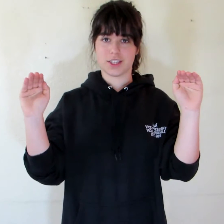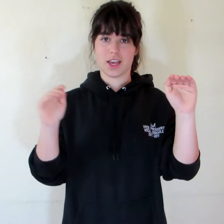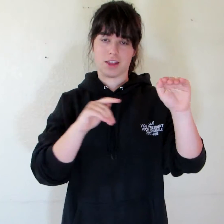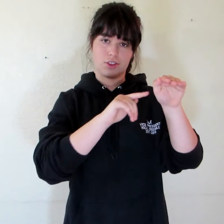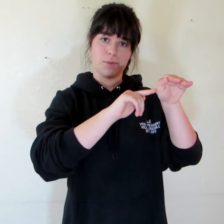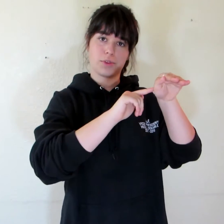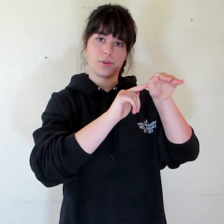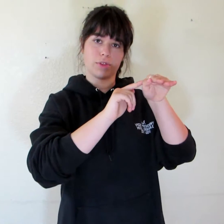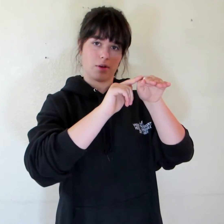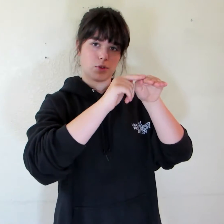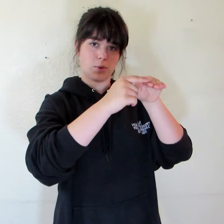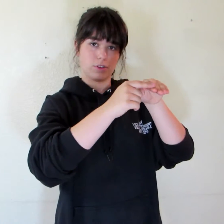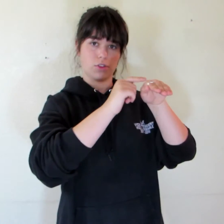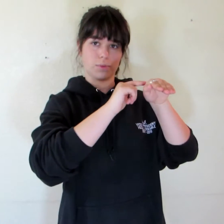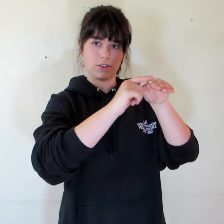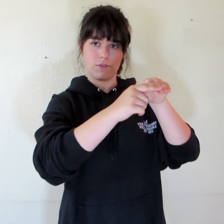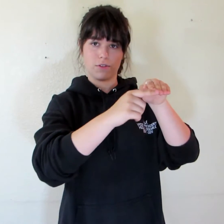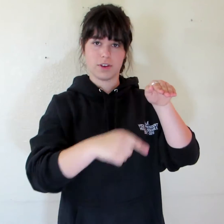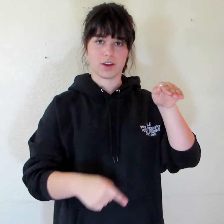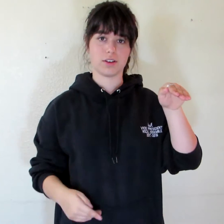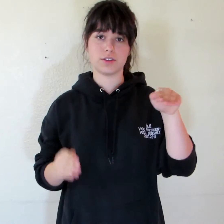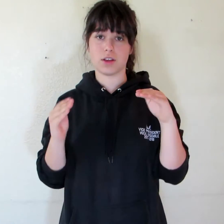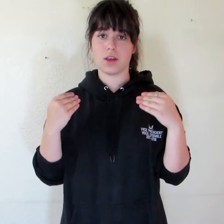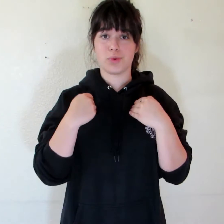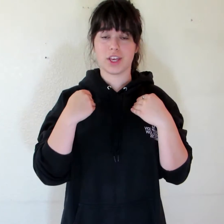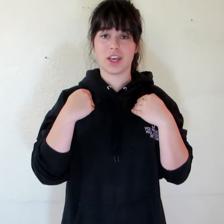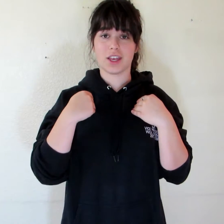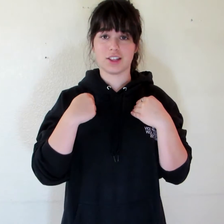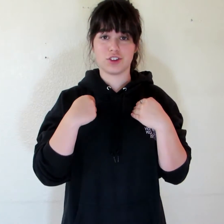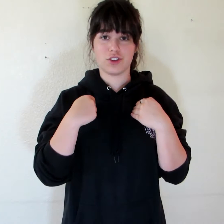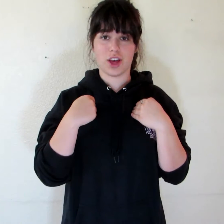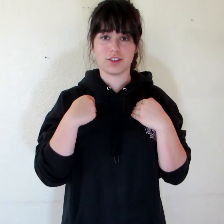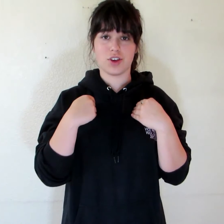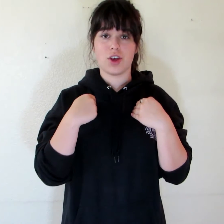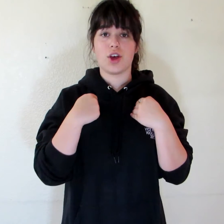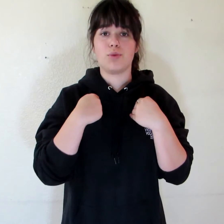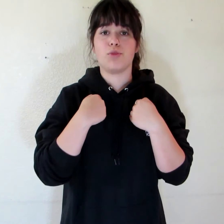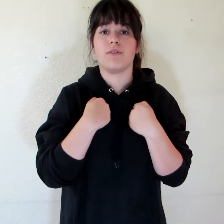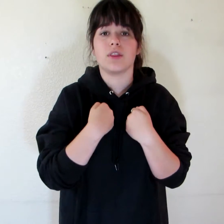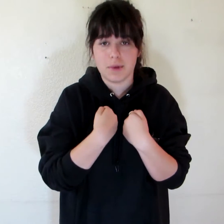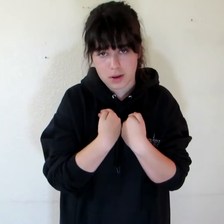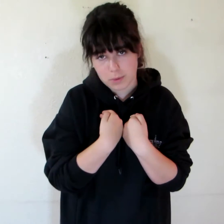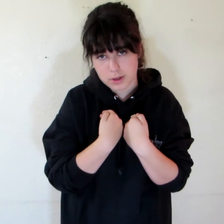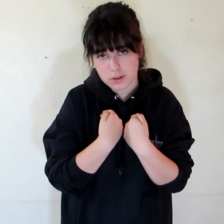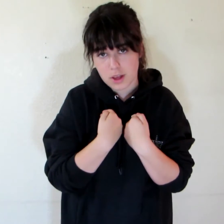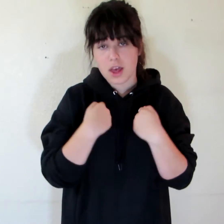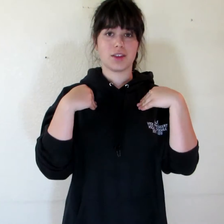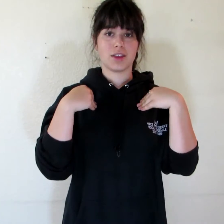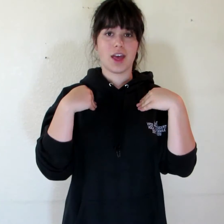hand shape with your thumb towards the rest of your fingers, putting it against your chest and moving them inwards. If